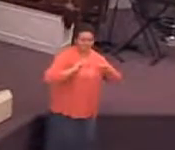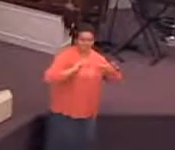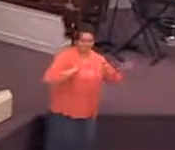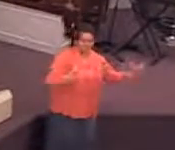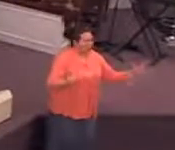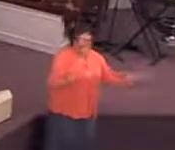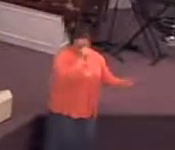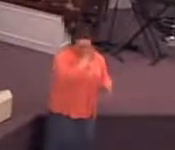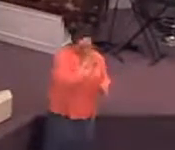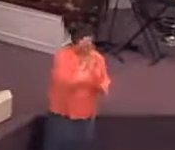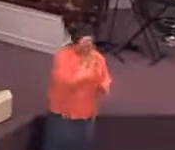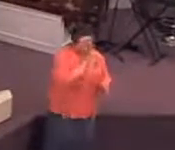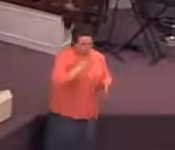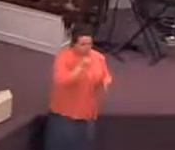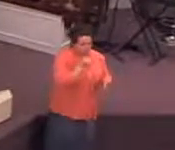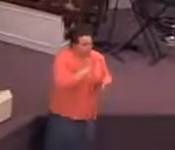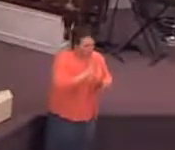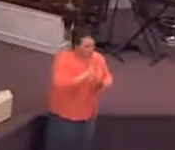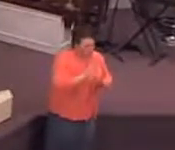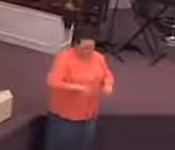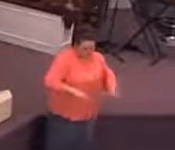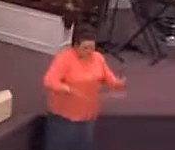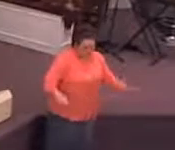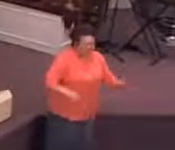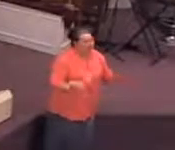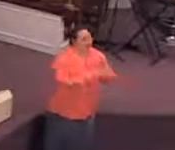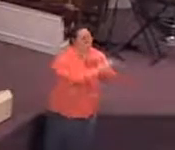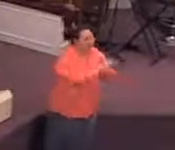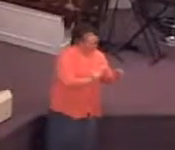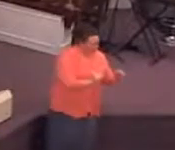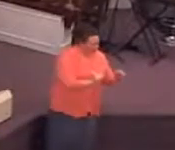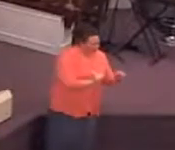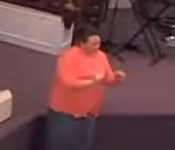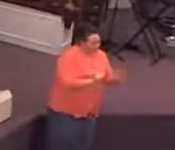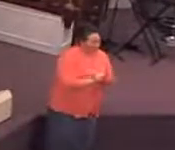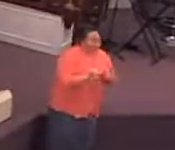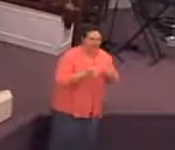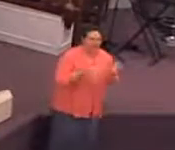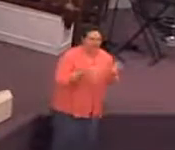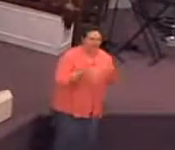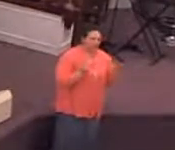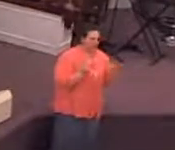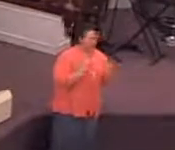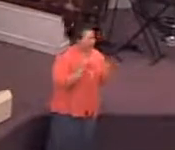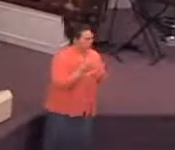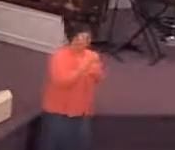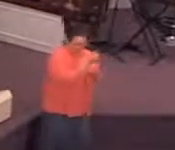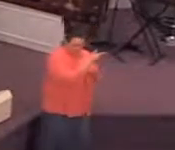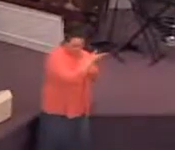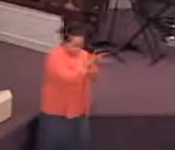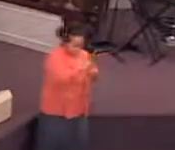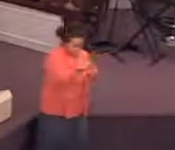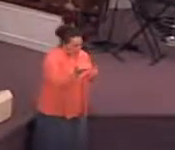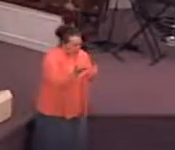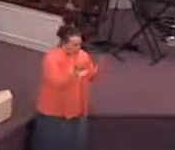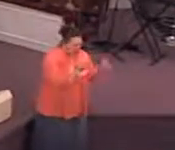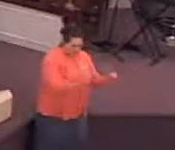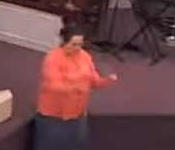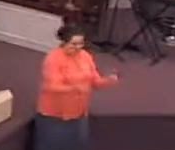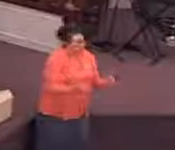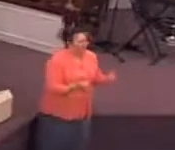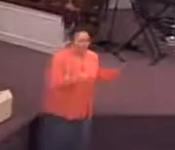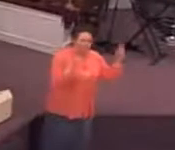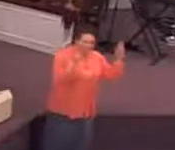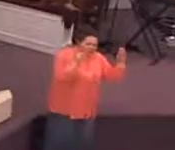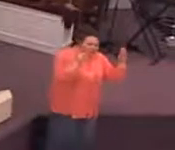saved. Praise God. And so there's a lot of things I want to share with you tonight, but I'm just going to simply use the title revival